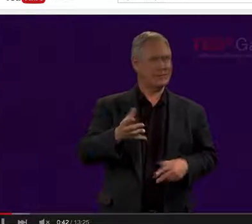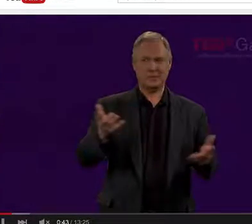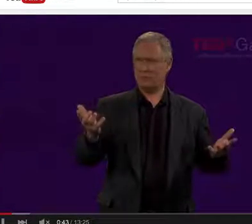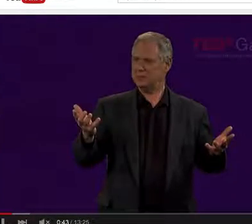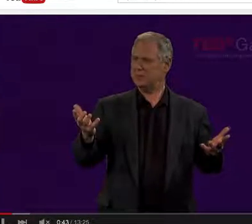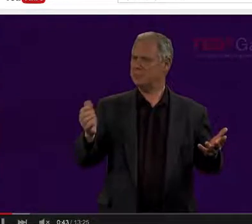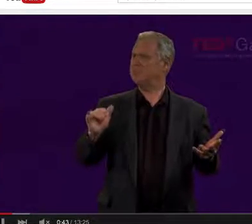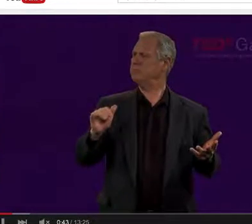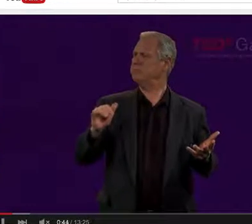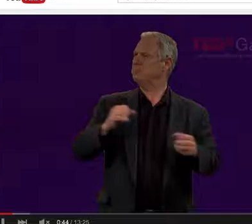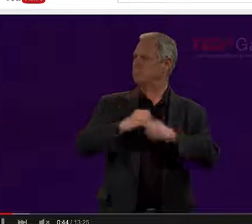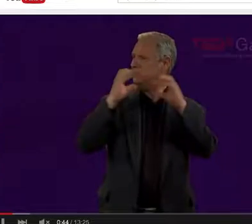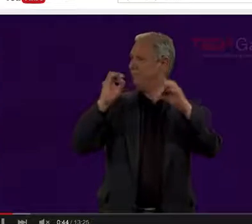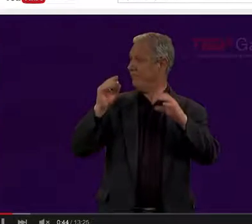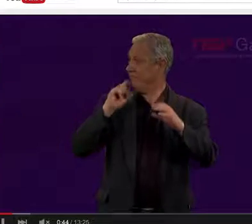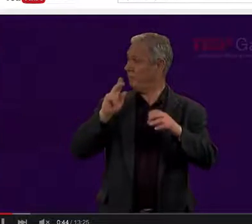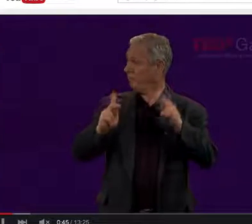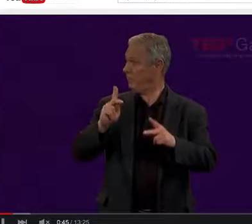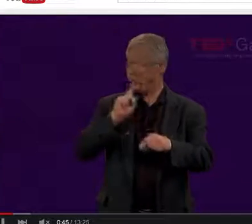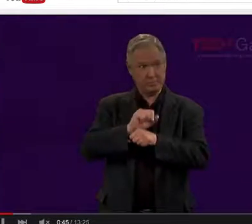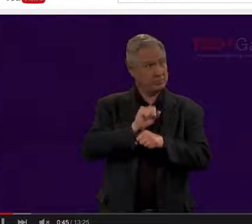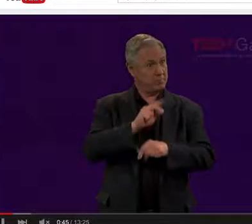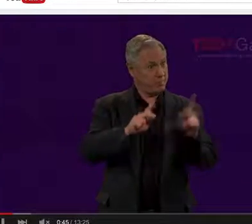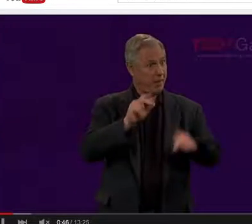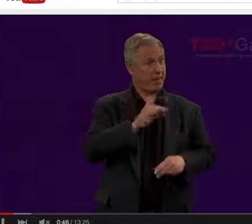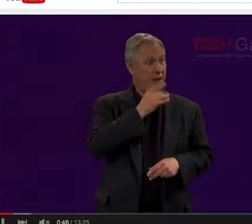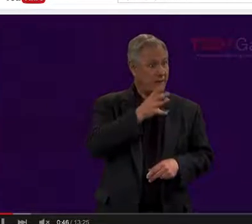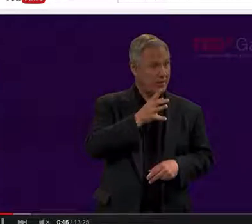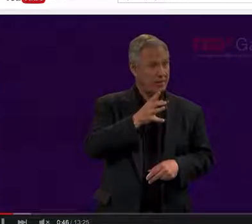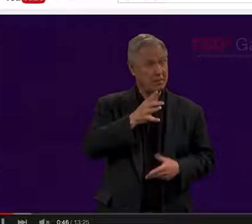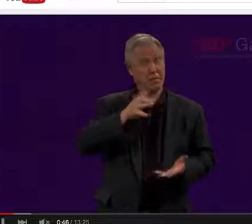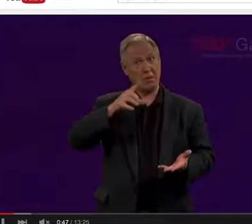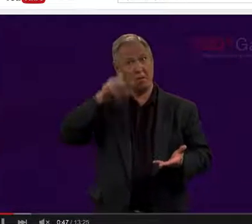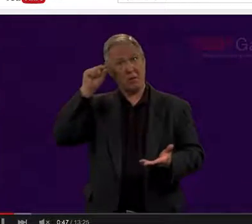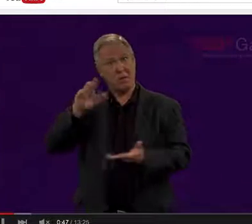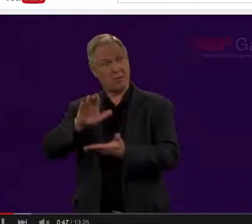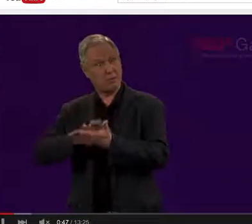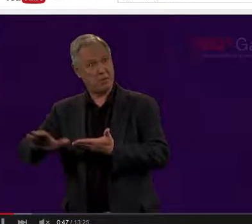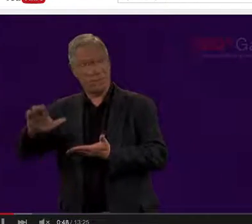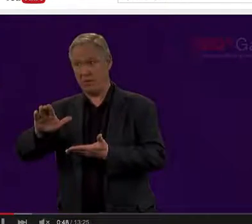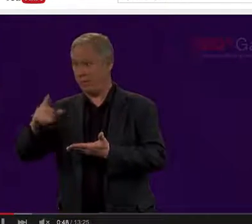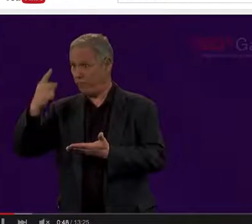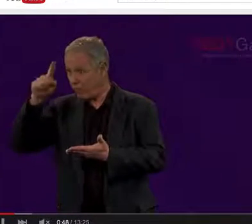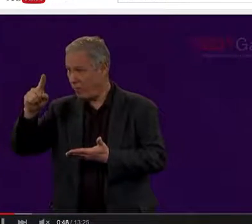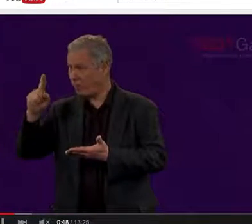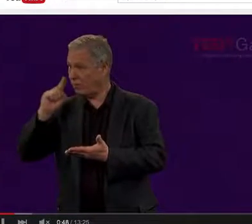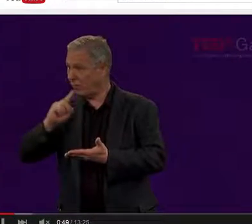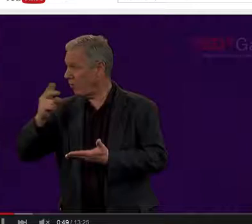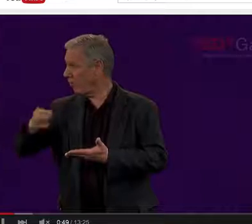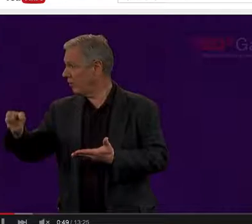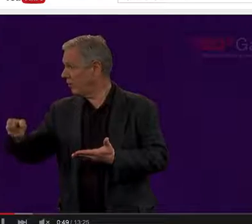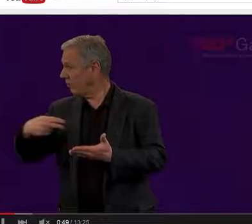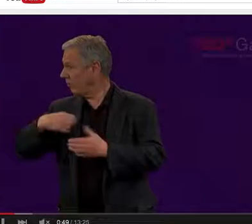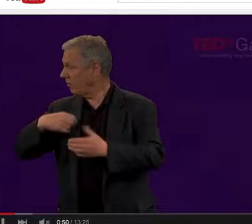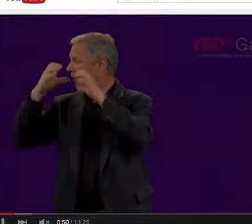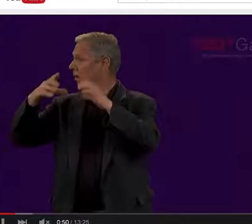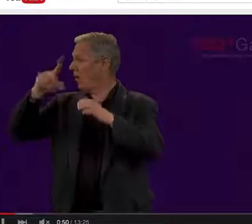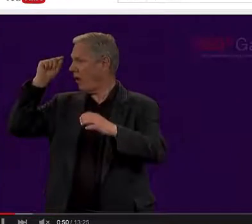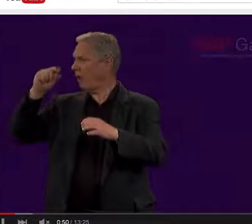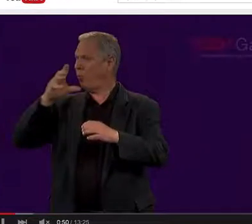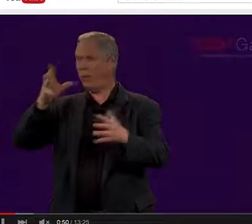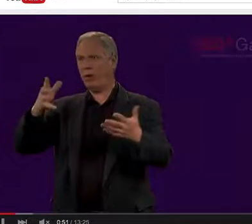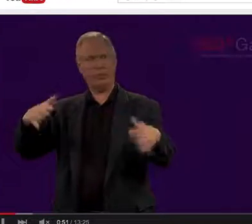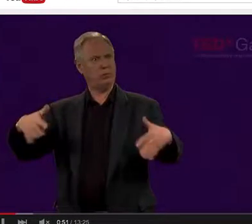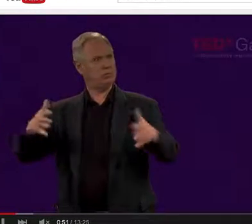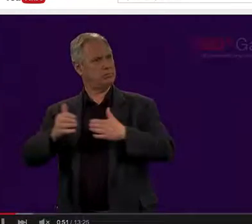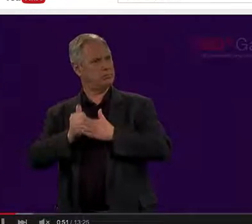that it's a hot topic for the people that work here at the University of Gallaudet for the